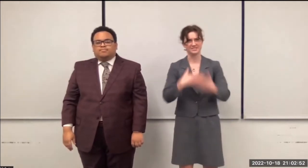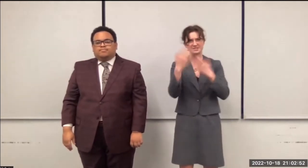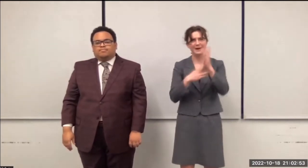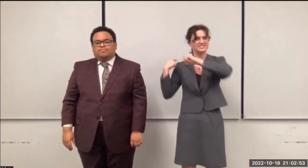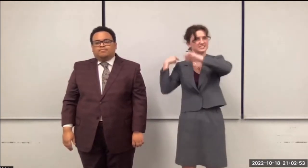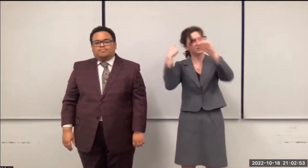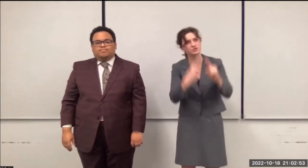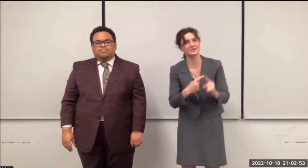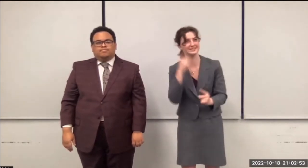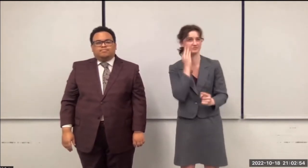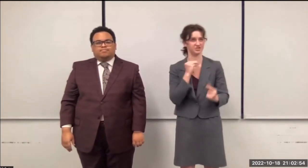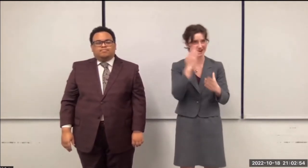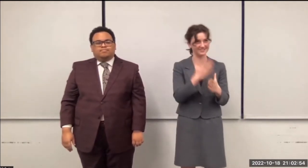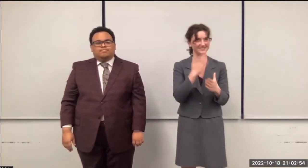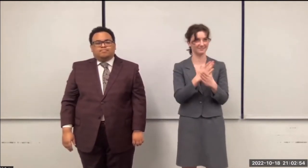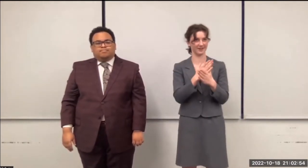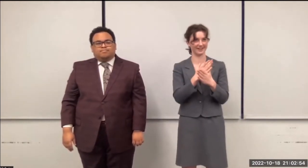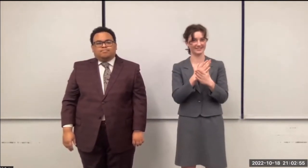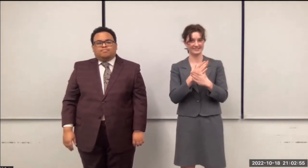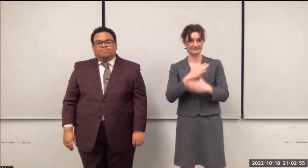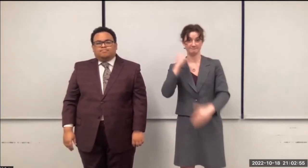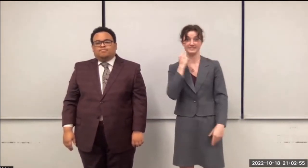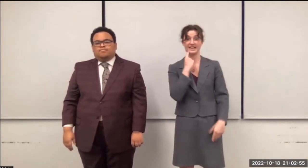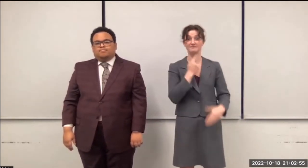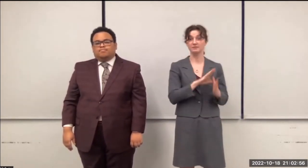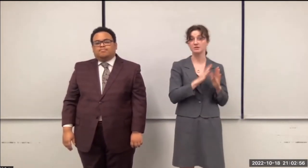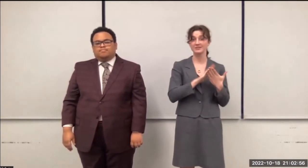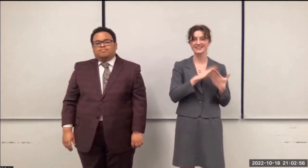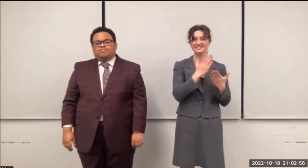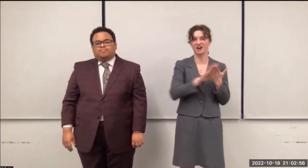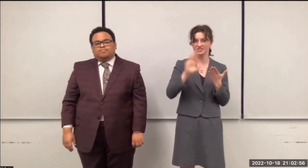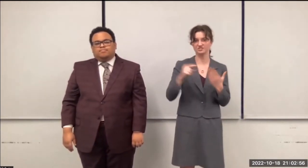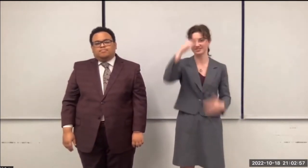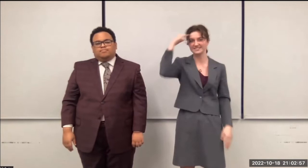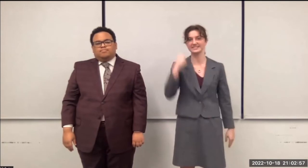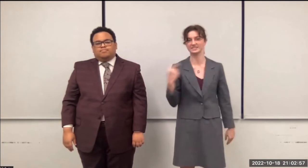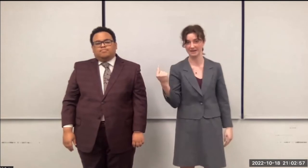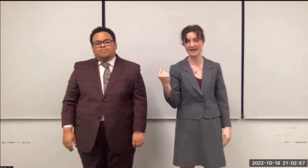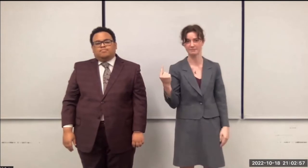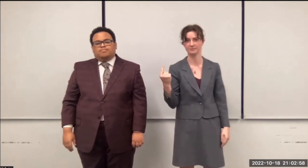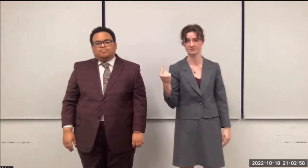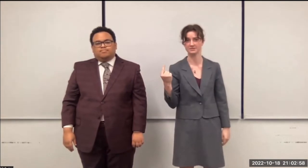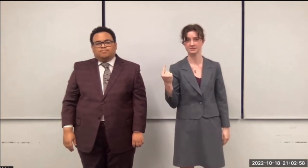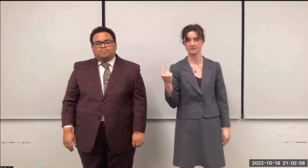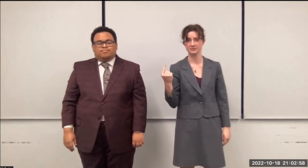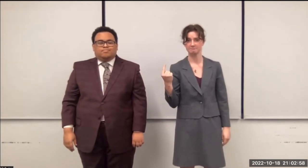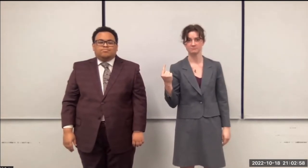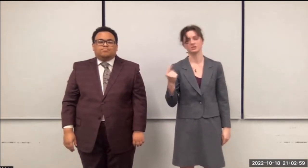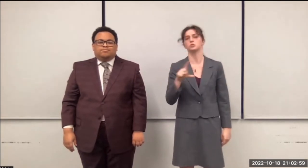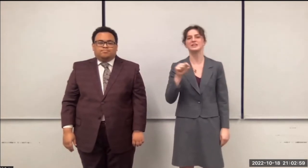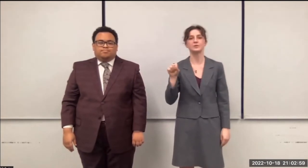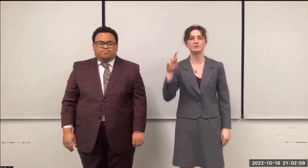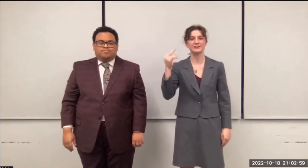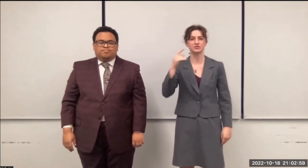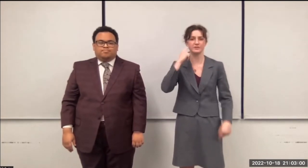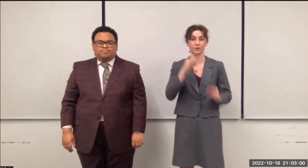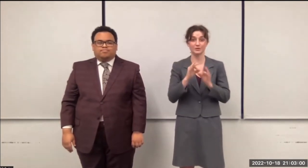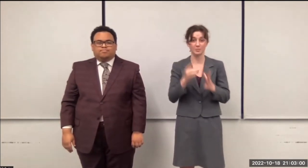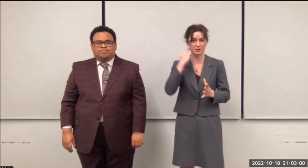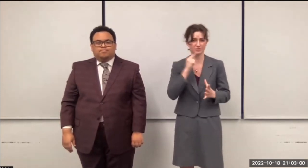Despite centuries of shared suffering, the deaf community is ostracizing its Black members. The 2020 Registry for Interpreters for the